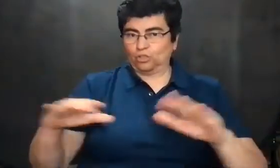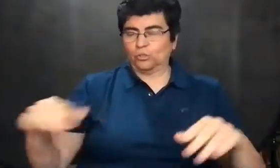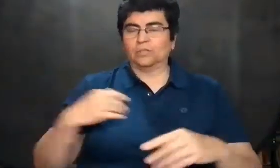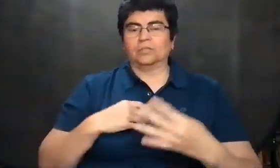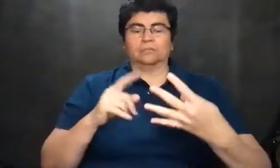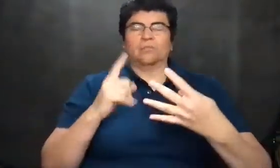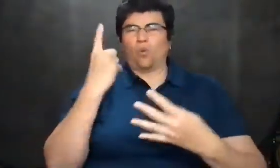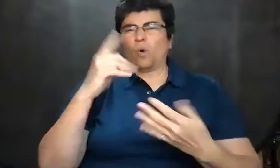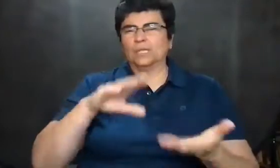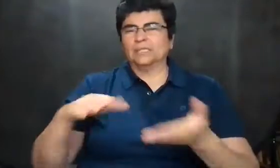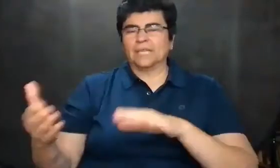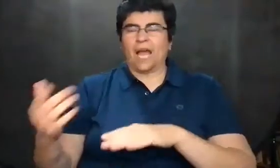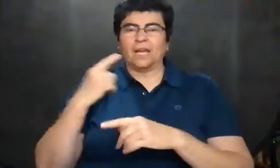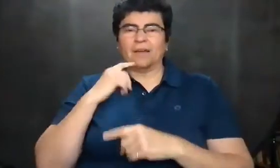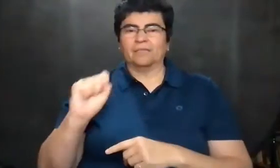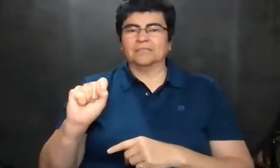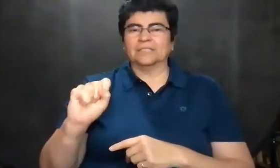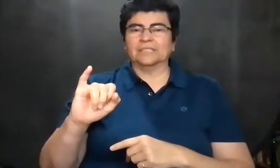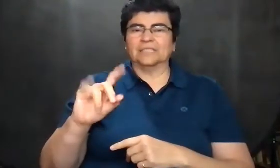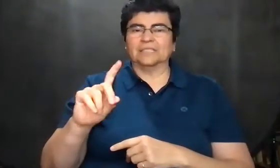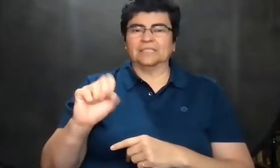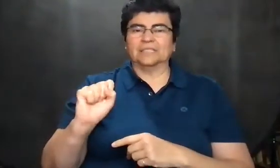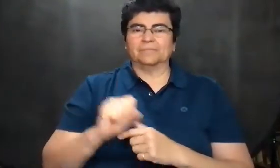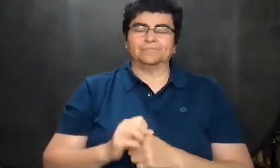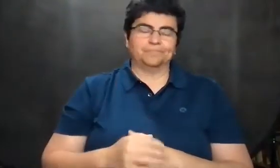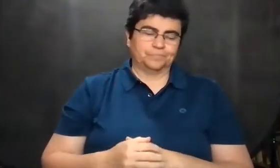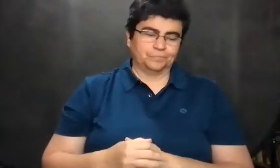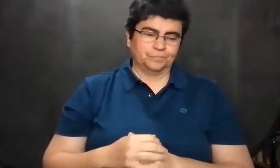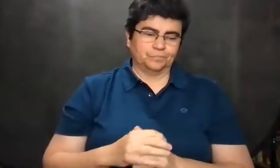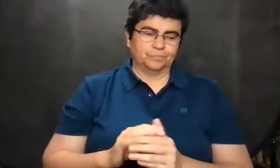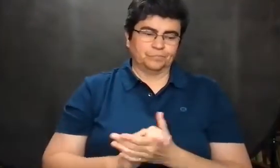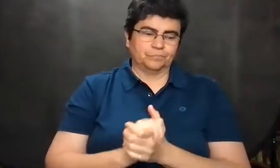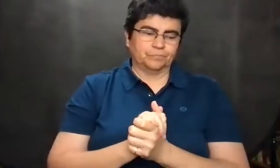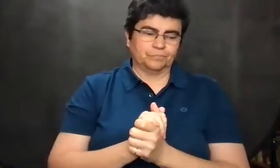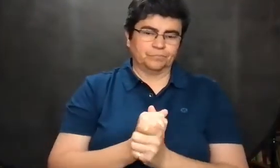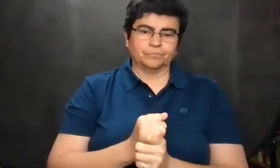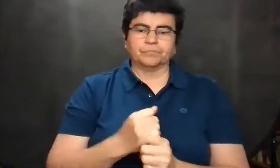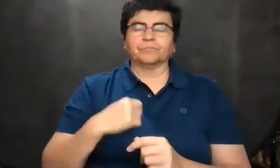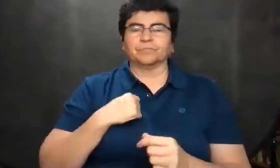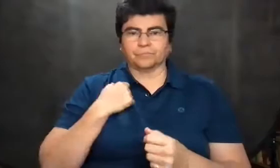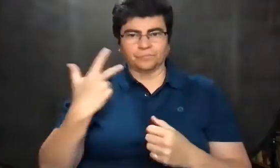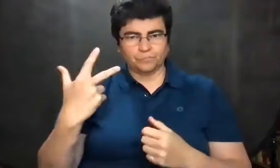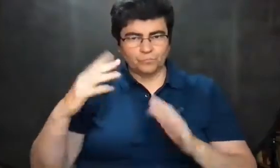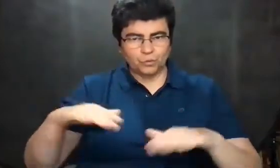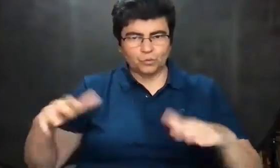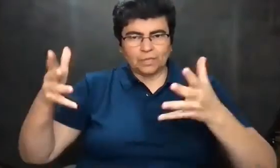died of SIDS. And then I had 3 children left. And out of those 3 children, 2 of them